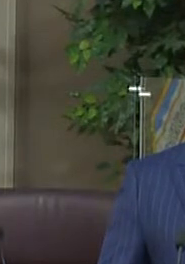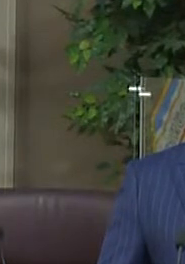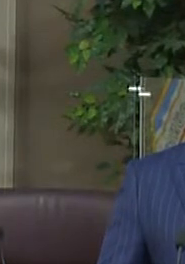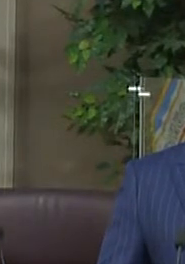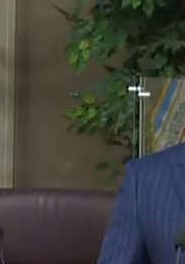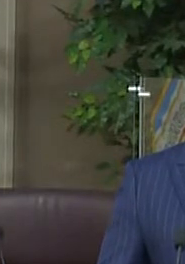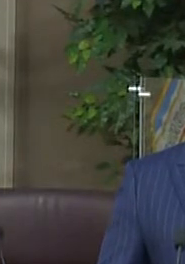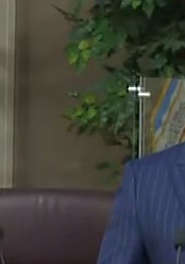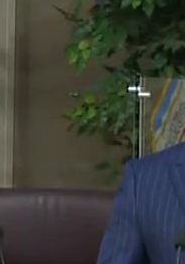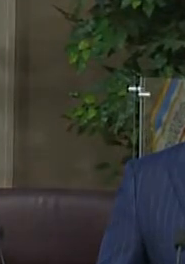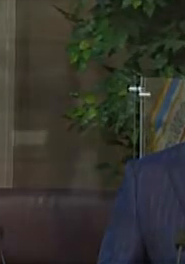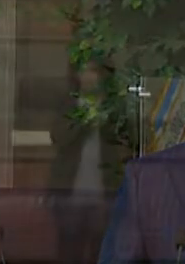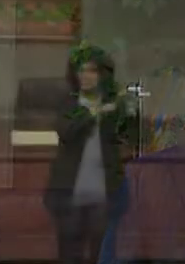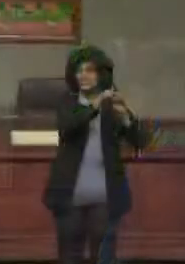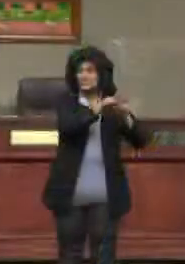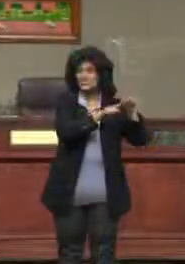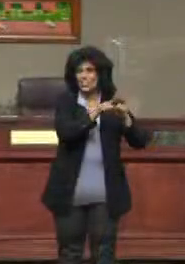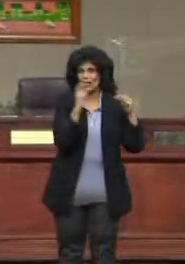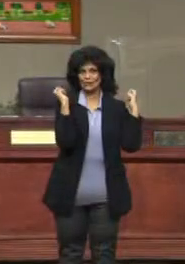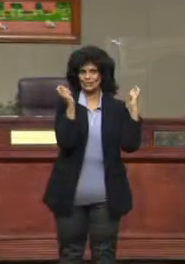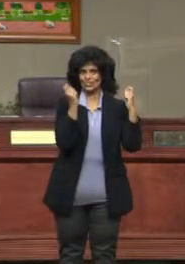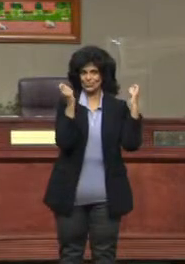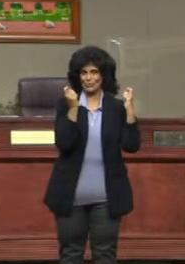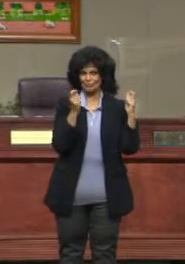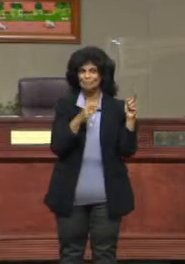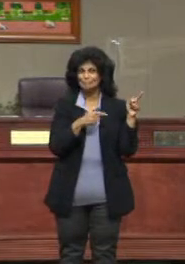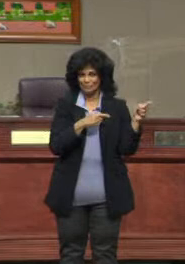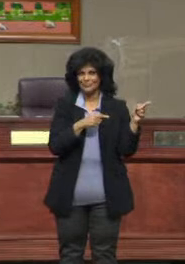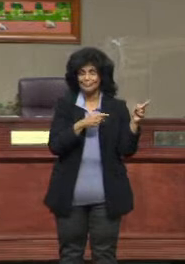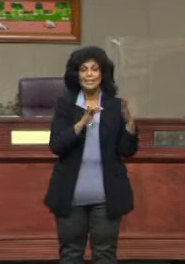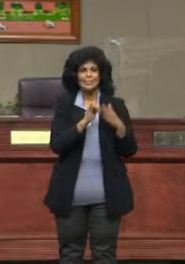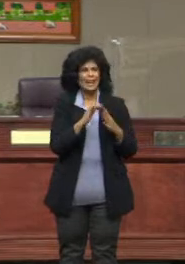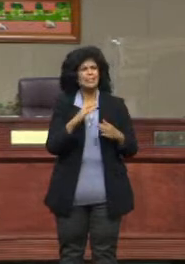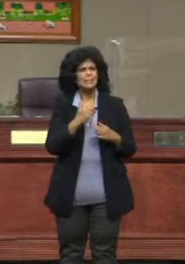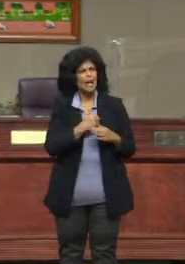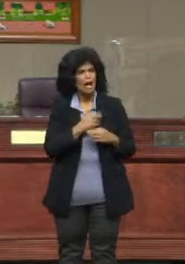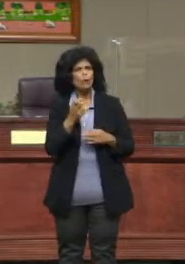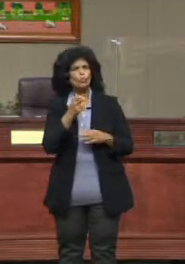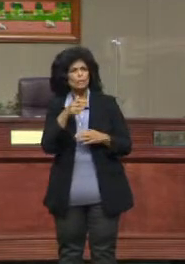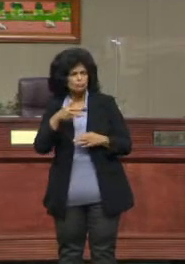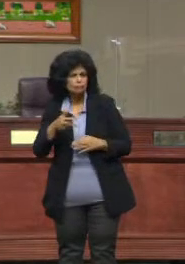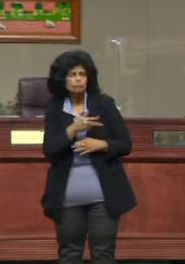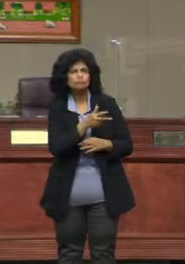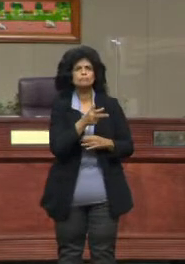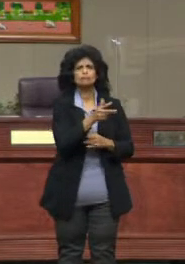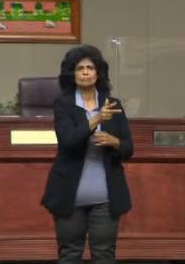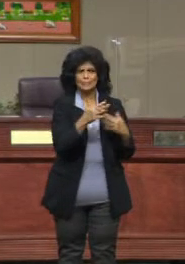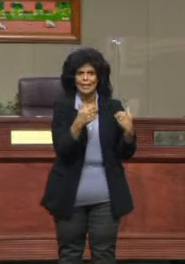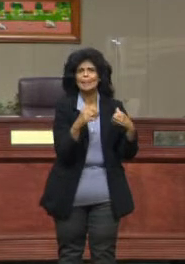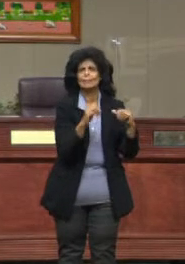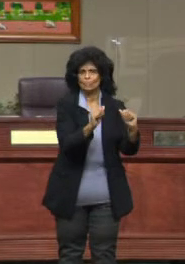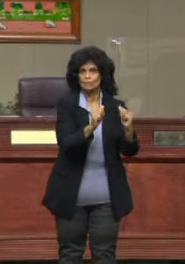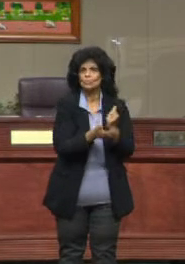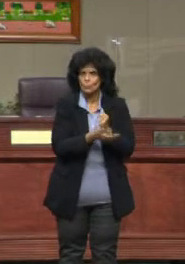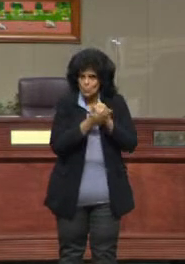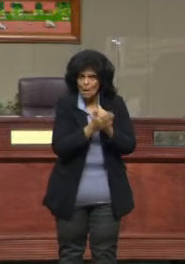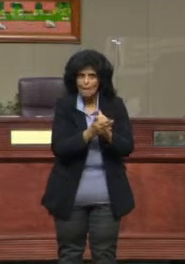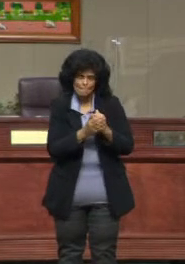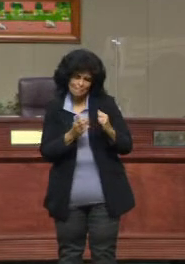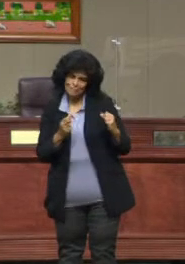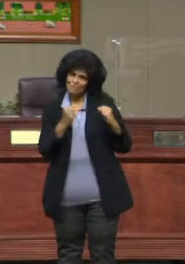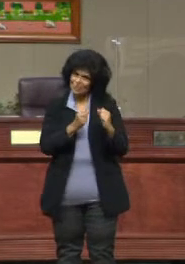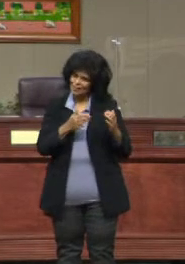Park Gymnasium as part of our mobile efforts to combat COVID-19. And